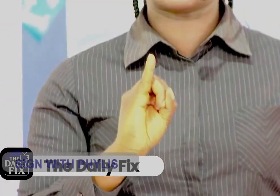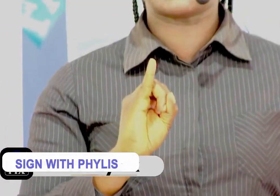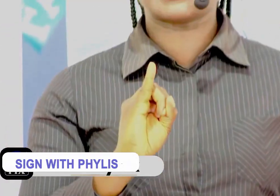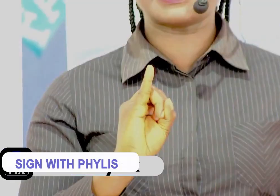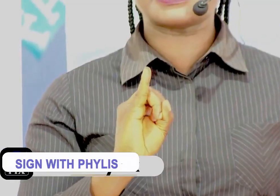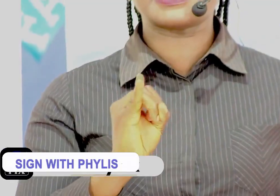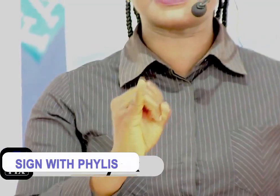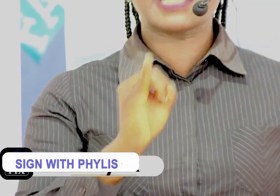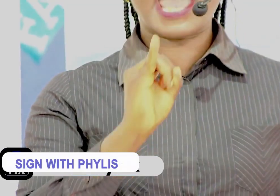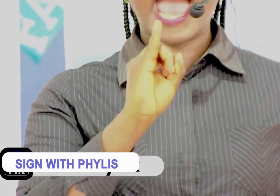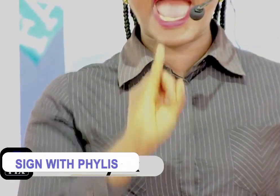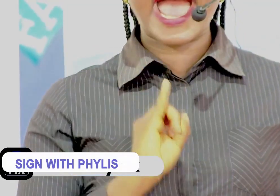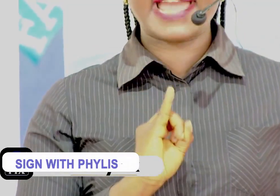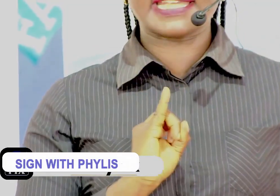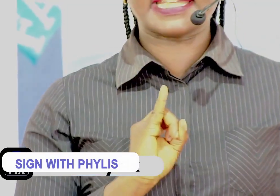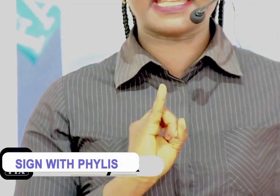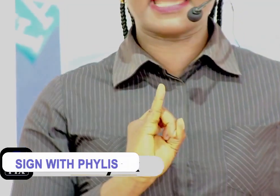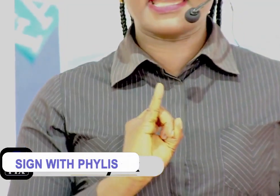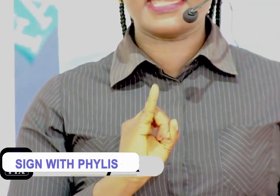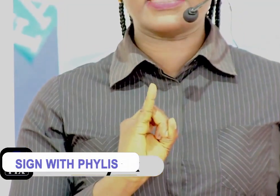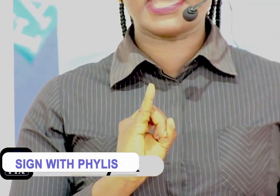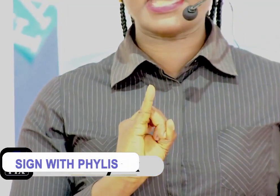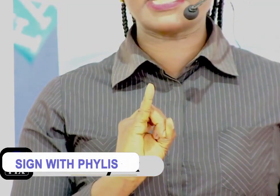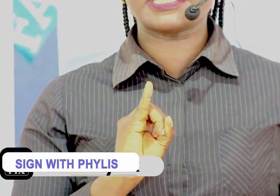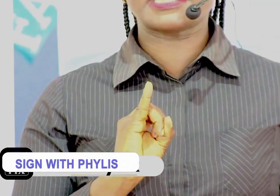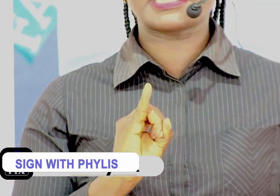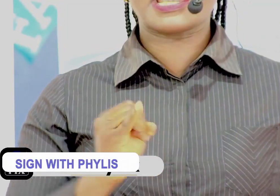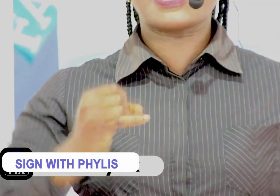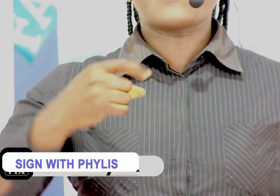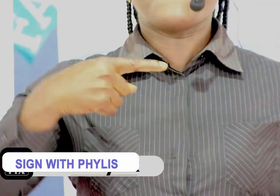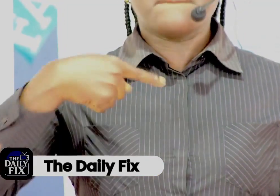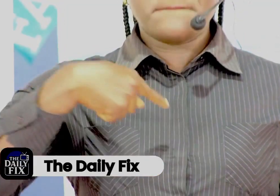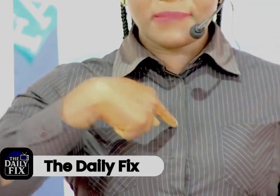This is I. And then me.